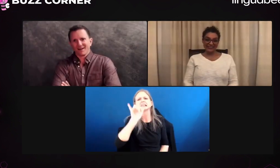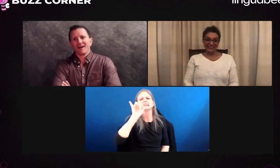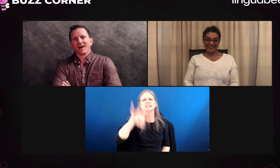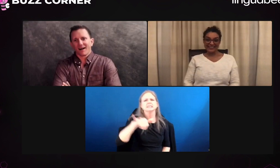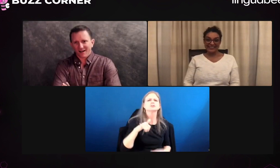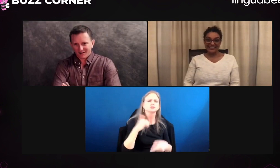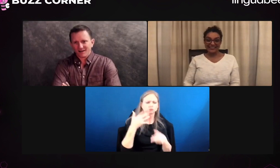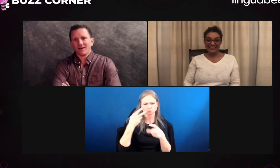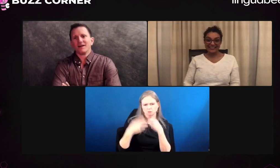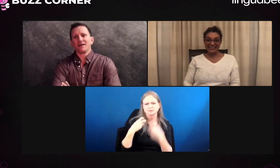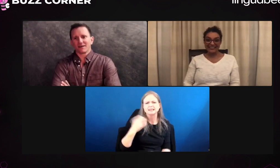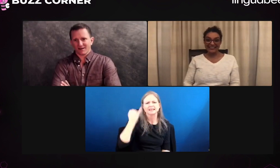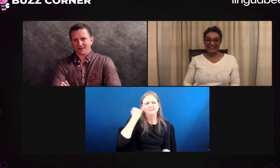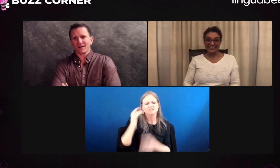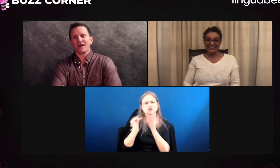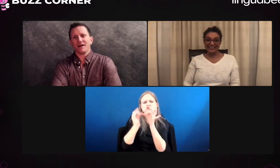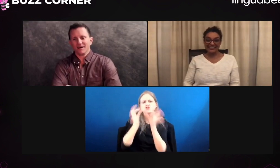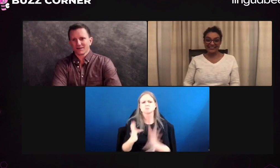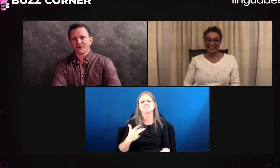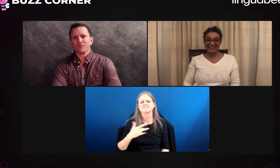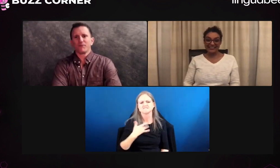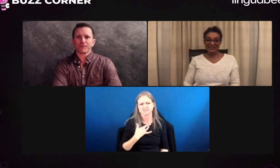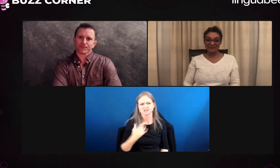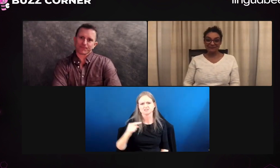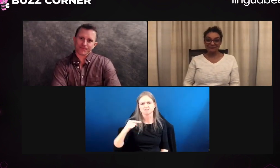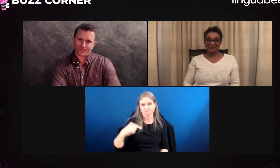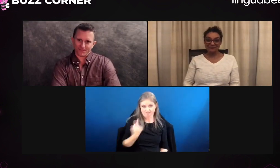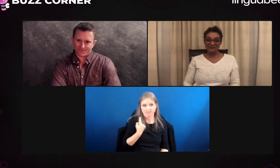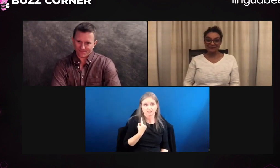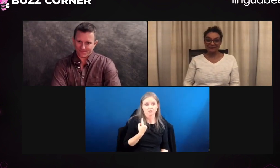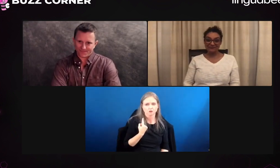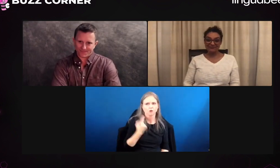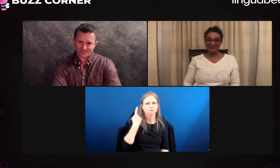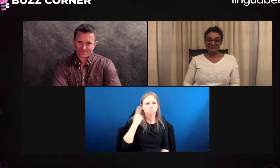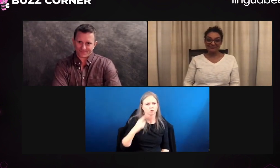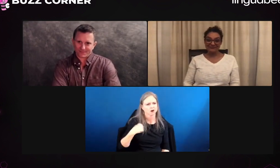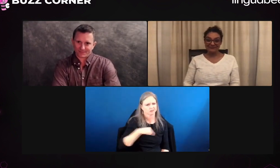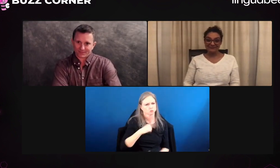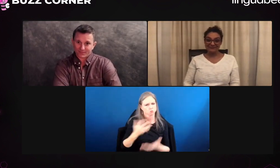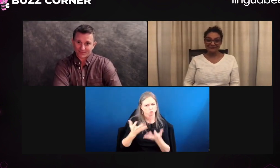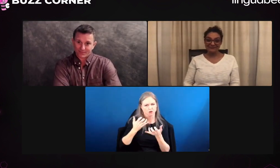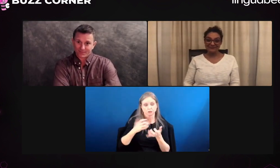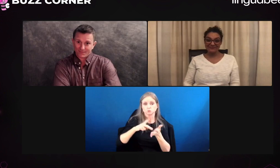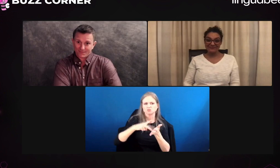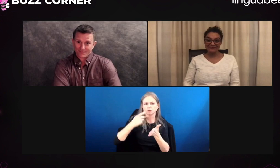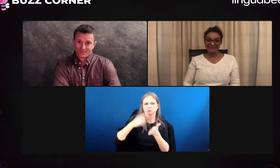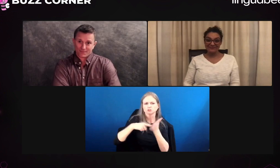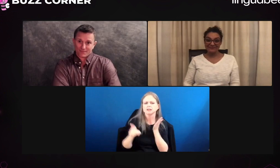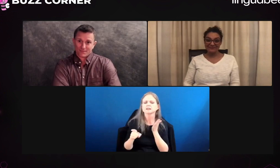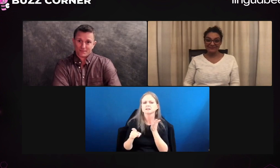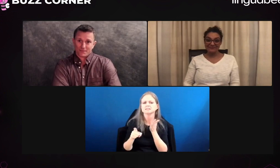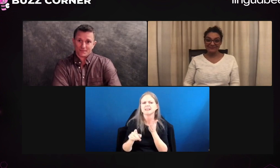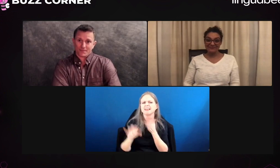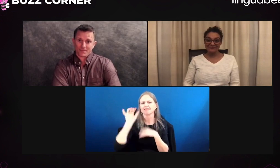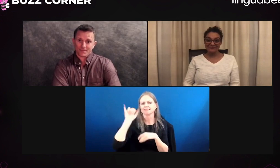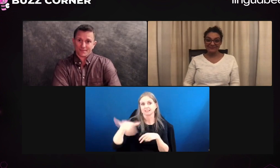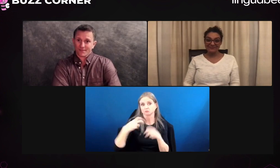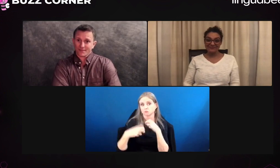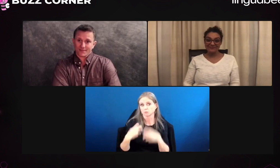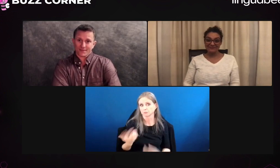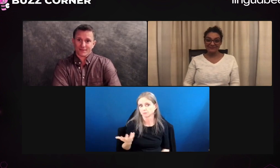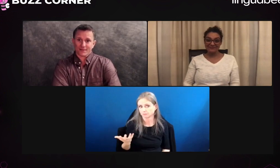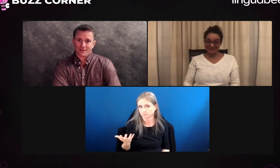that's a clear example of an abuse of power. So the problem here is if an interpreter is